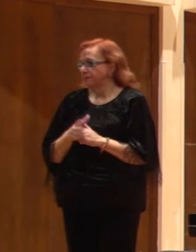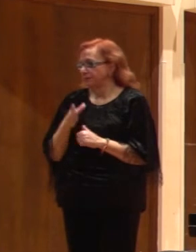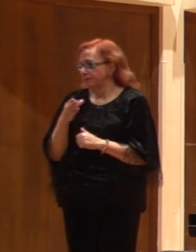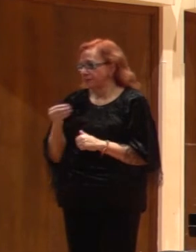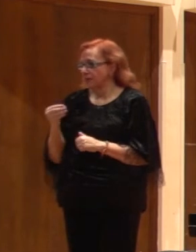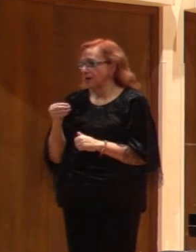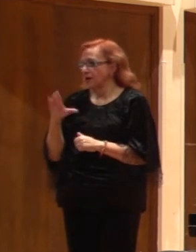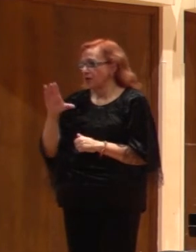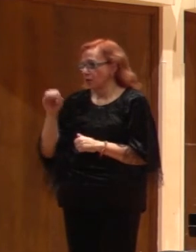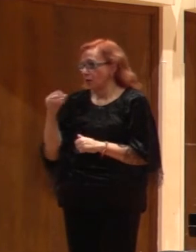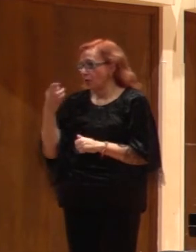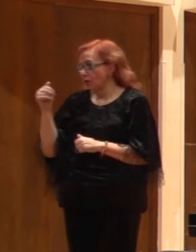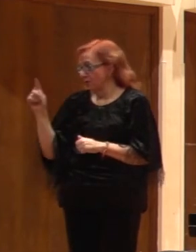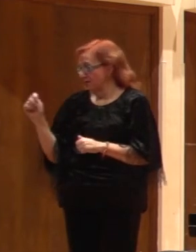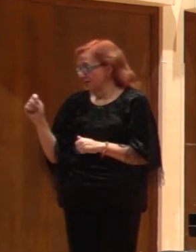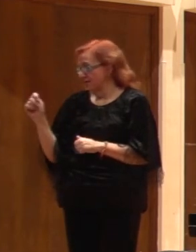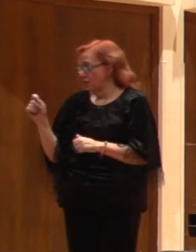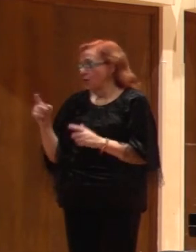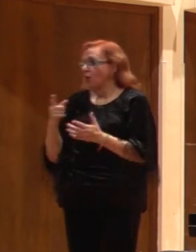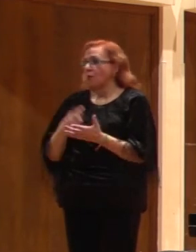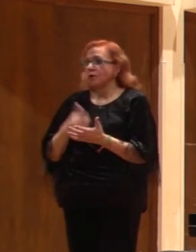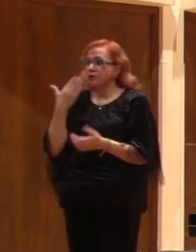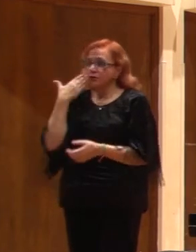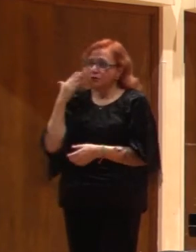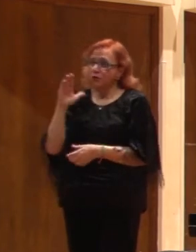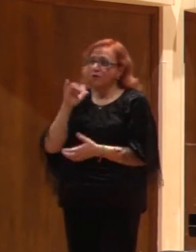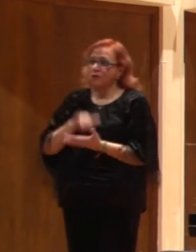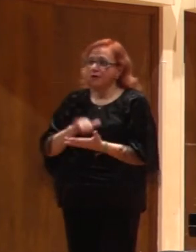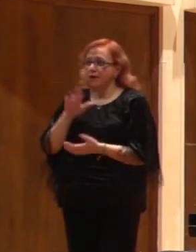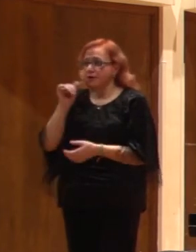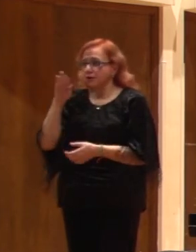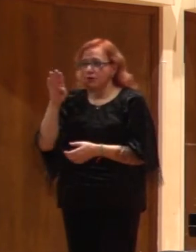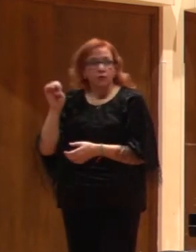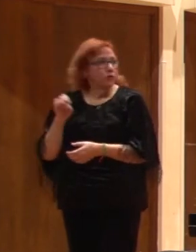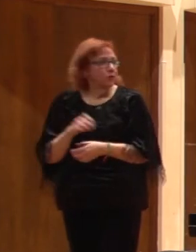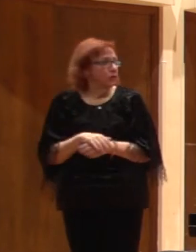and our co-host. So what you don't know is that